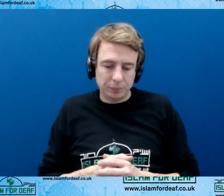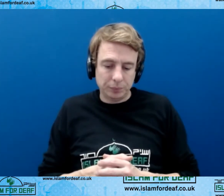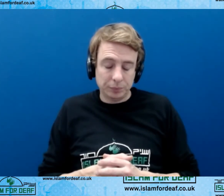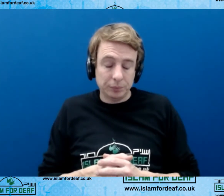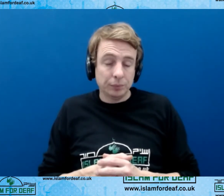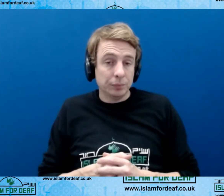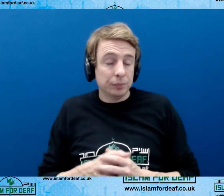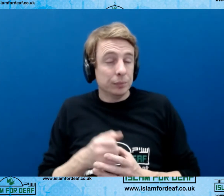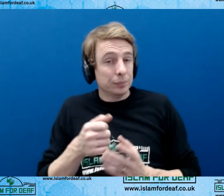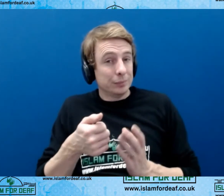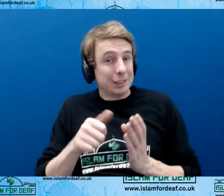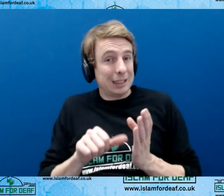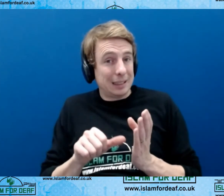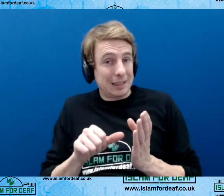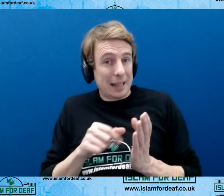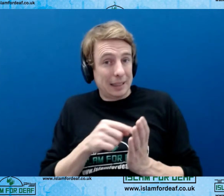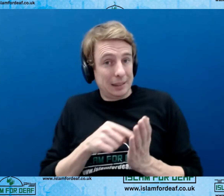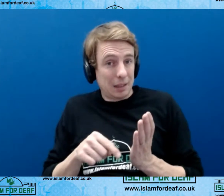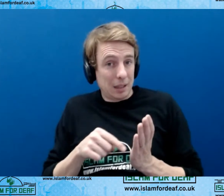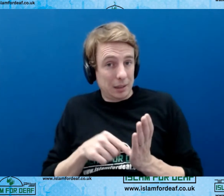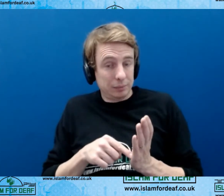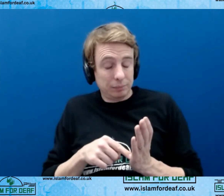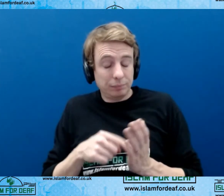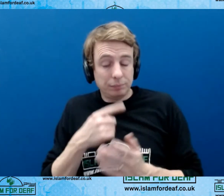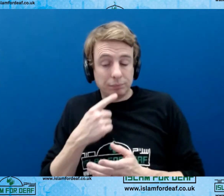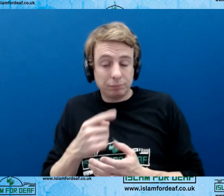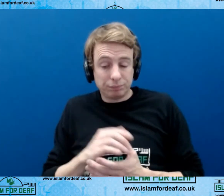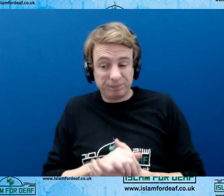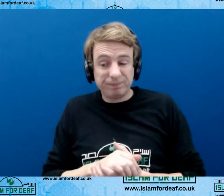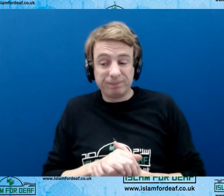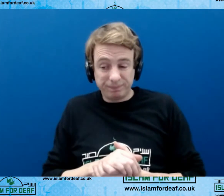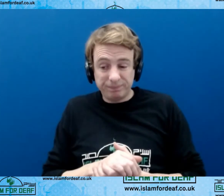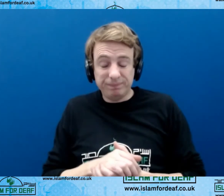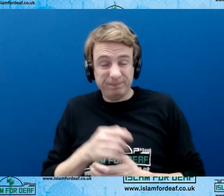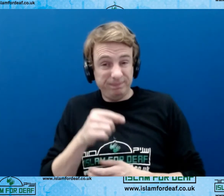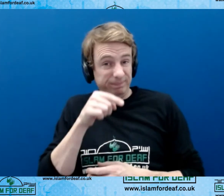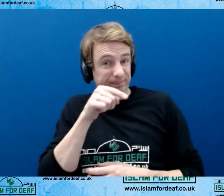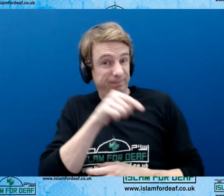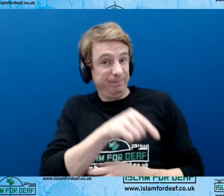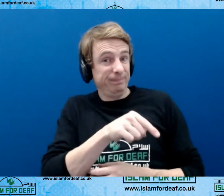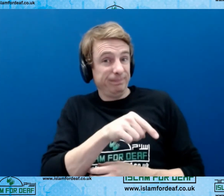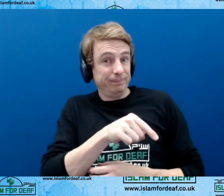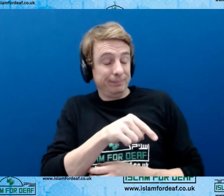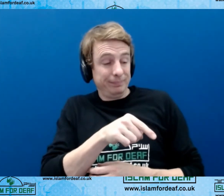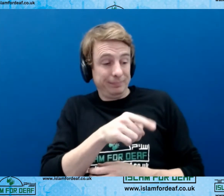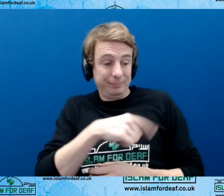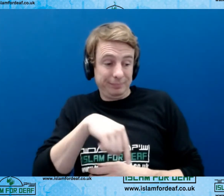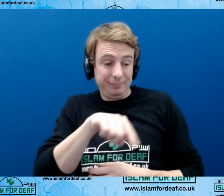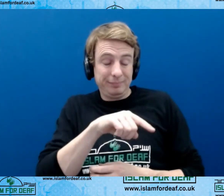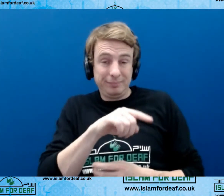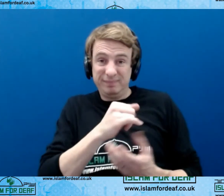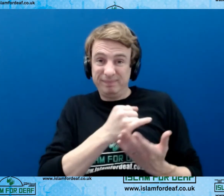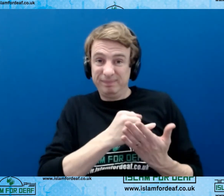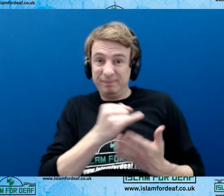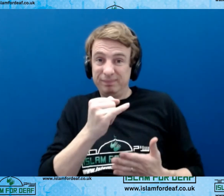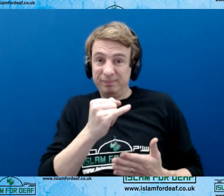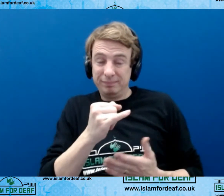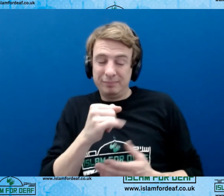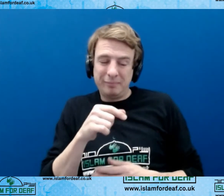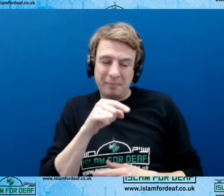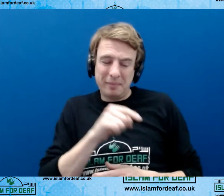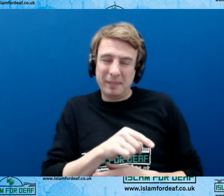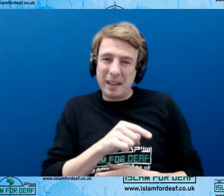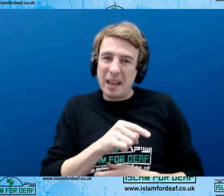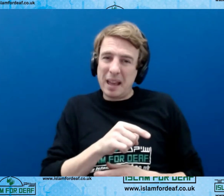Most High explains, that is he, i.e. the one who denies the recompense, that is he who repulses